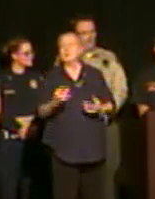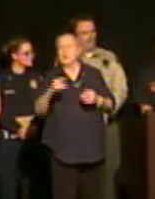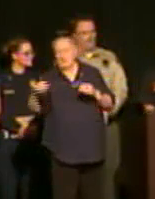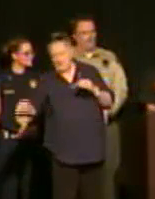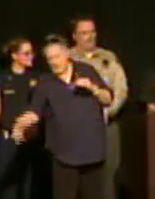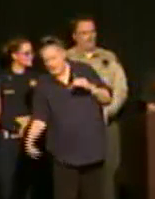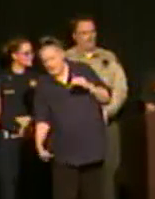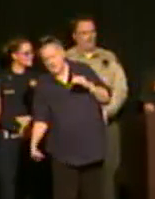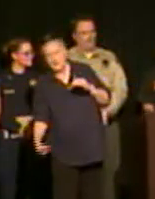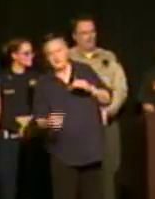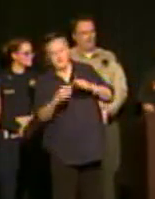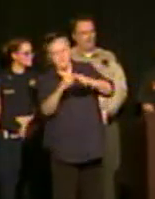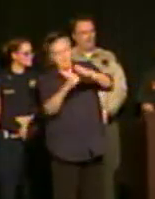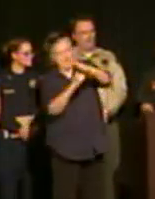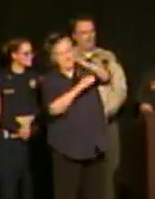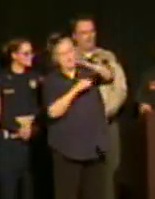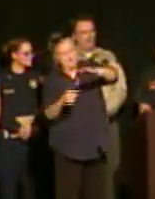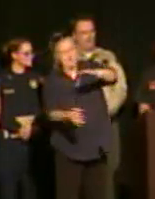bridge,